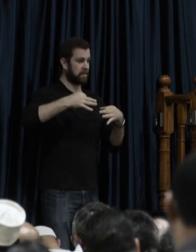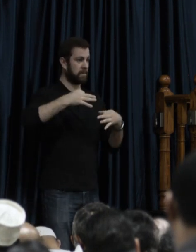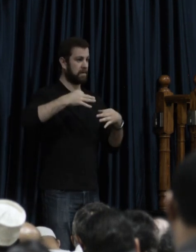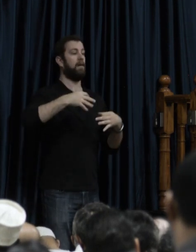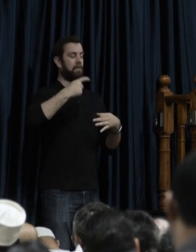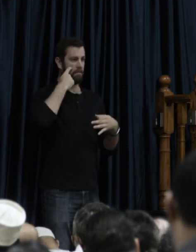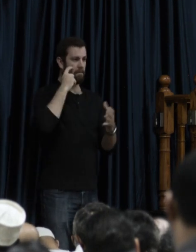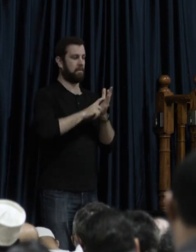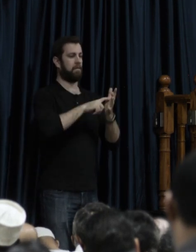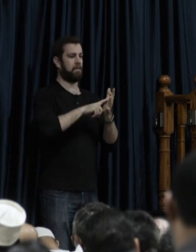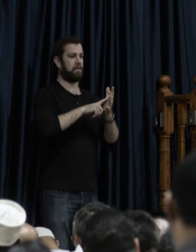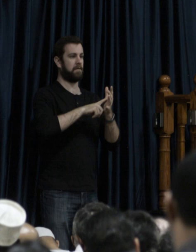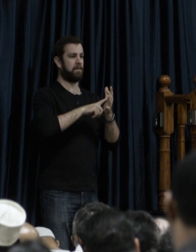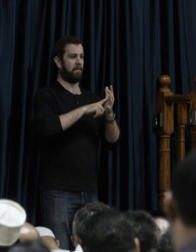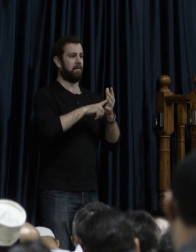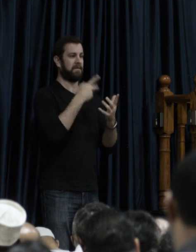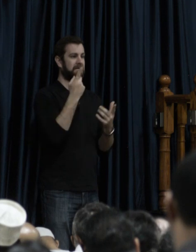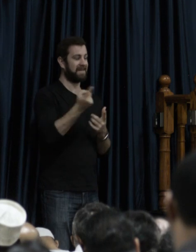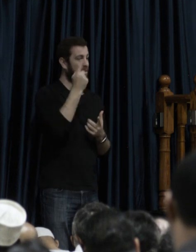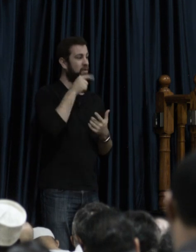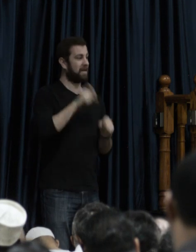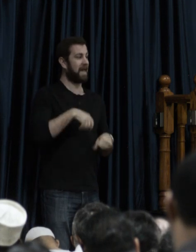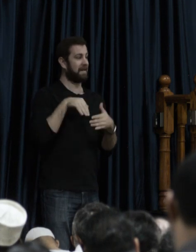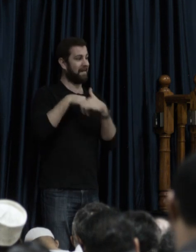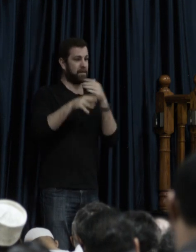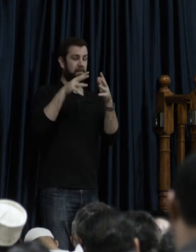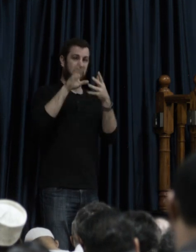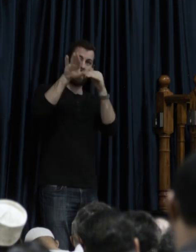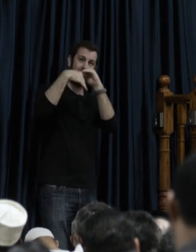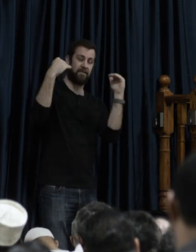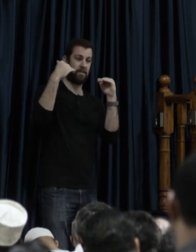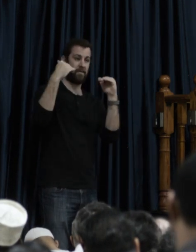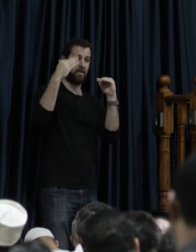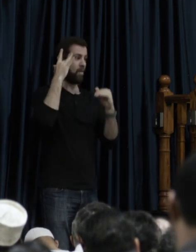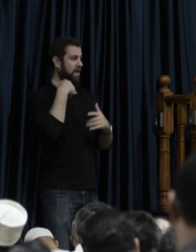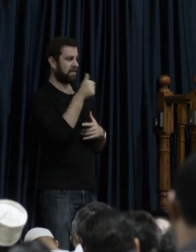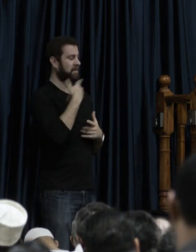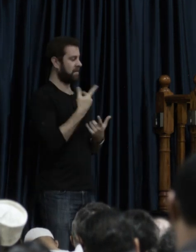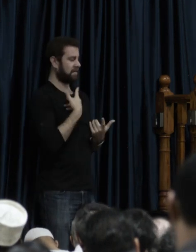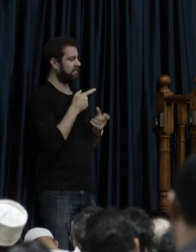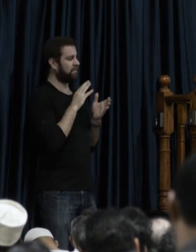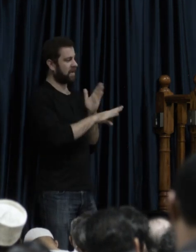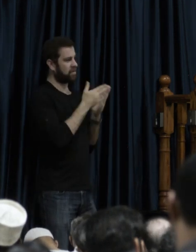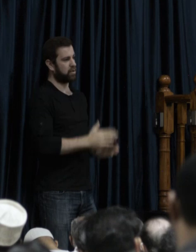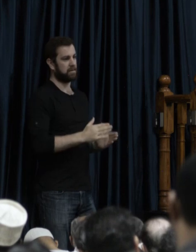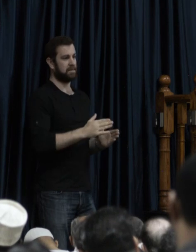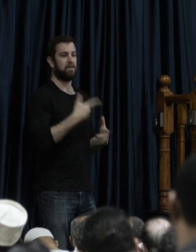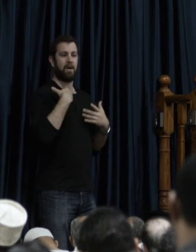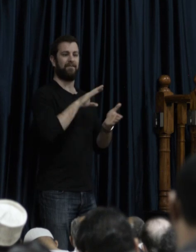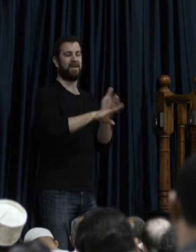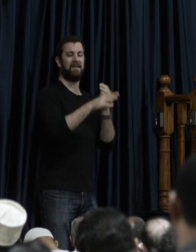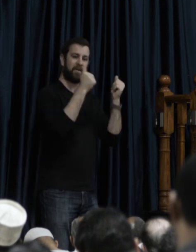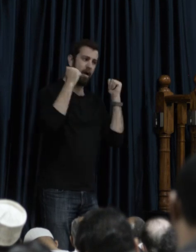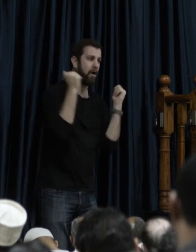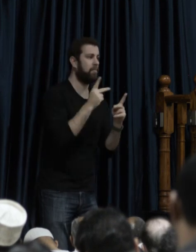of someone into paradise is suspended because I have not forgiven him. So I have forgiven anyone